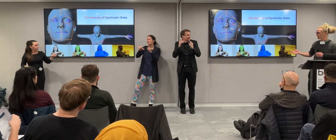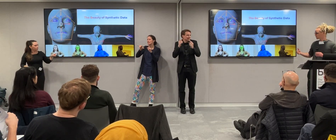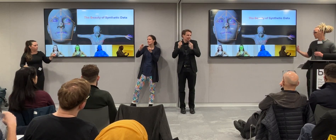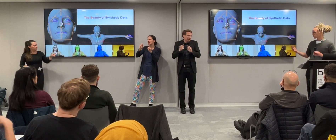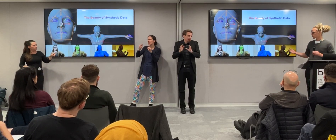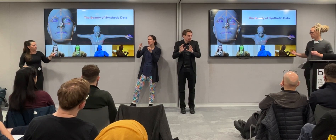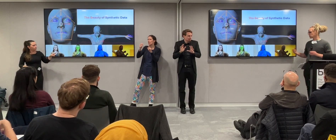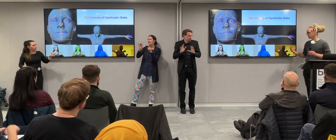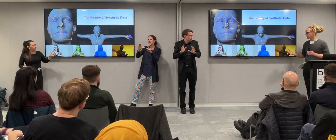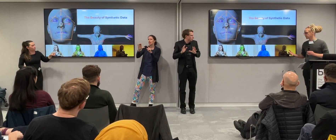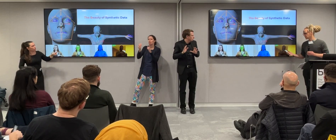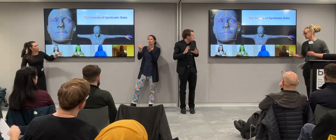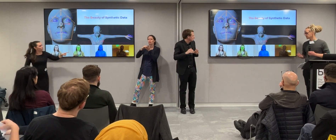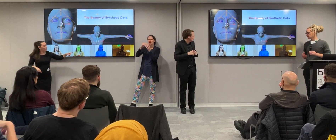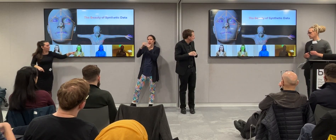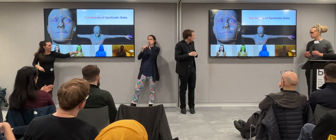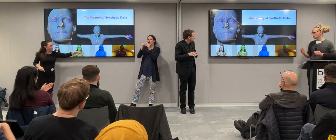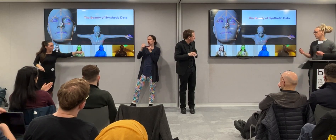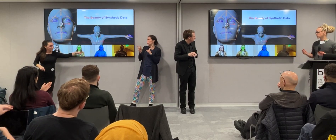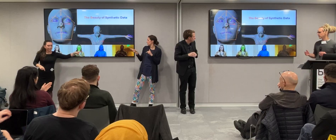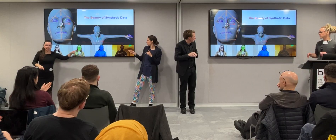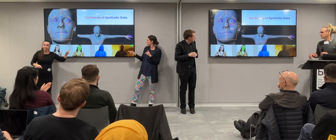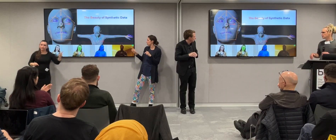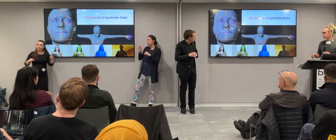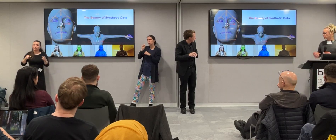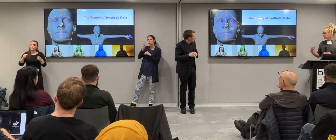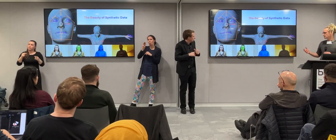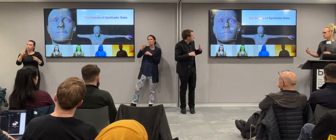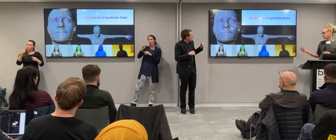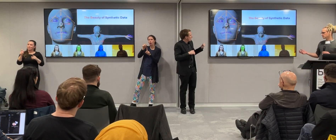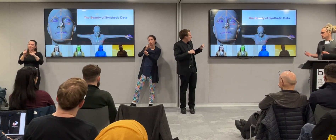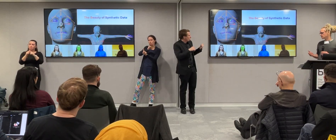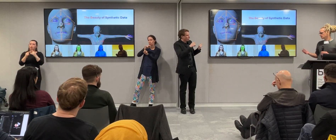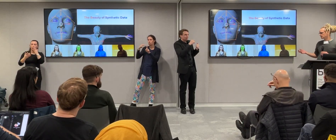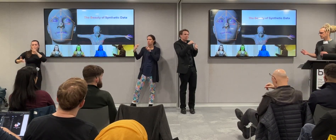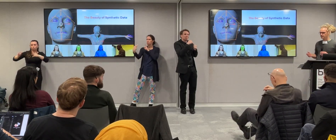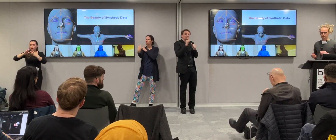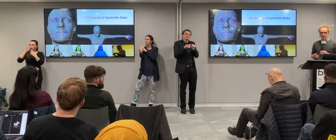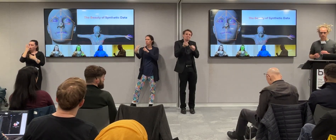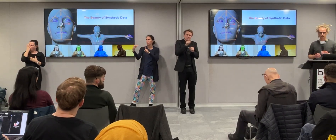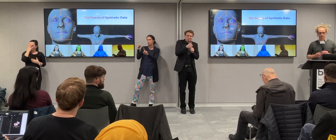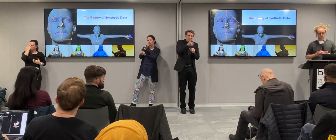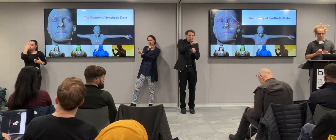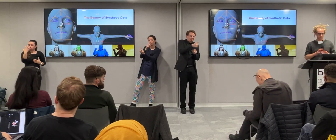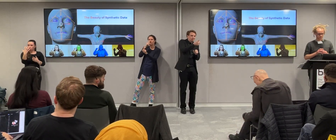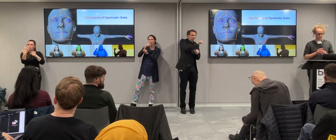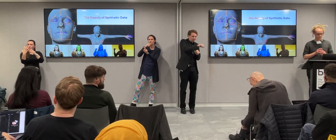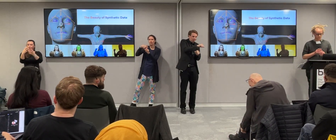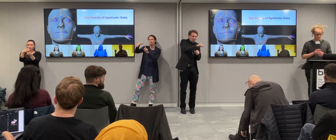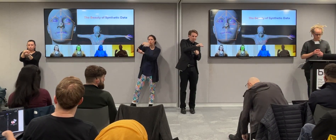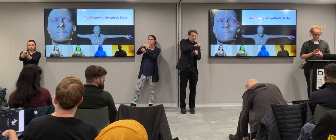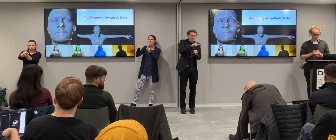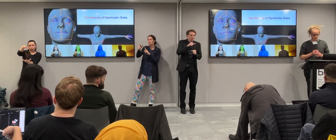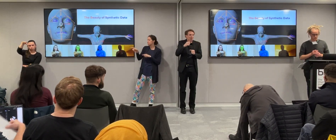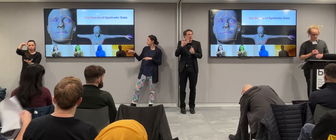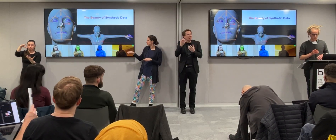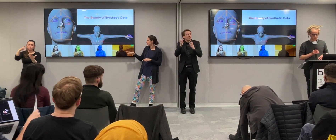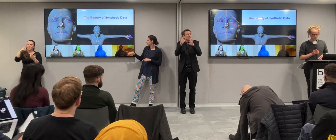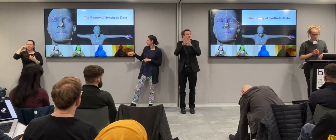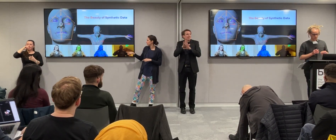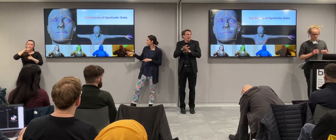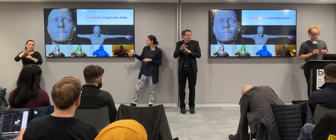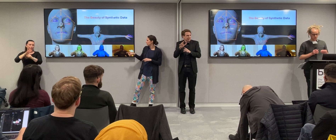of that reconstruction, of that fitted SOMA shape rendered in a synthetic environment.